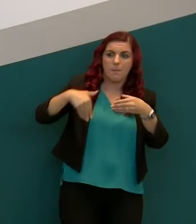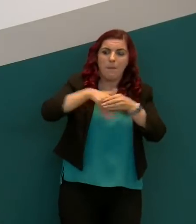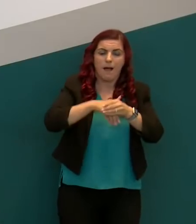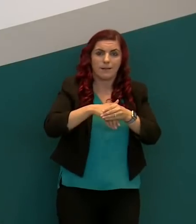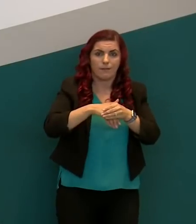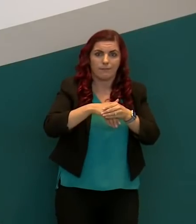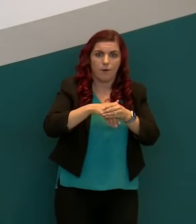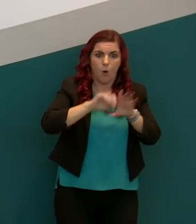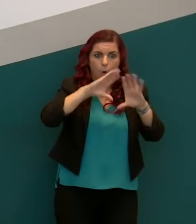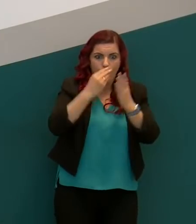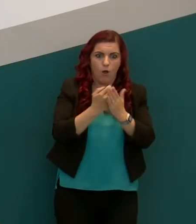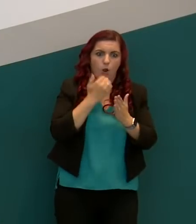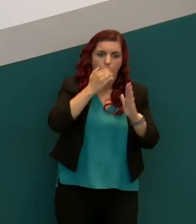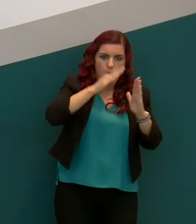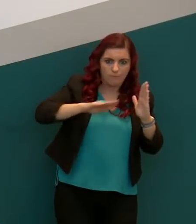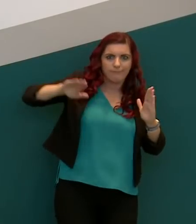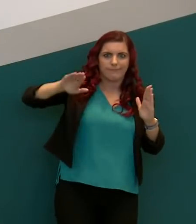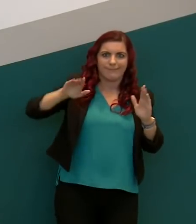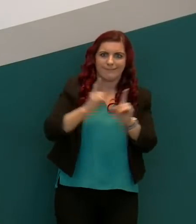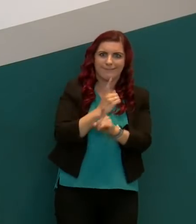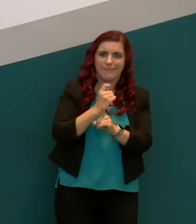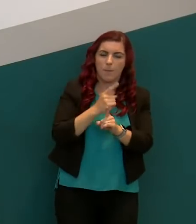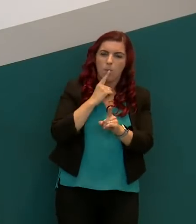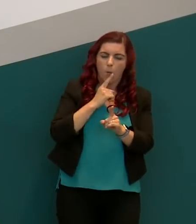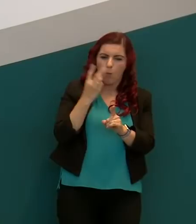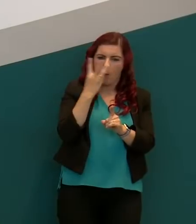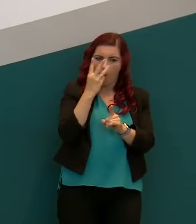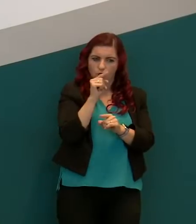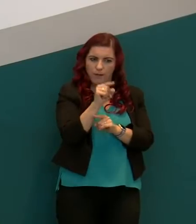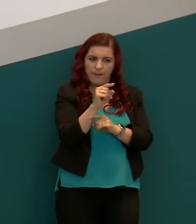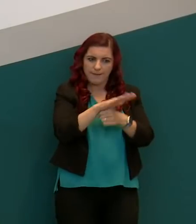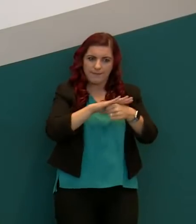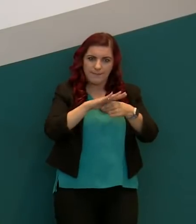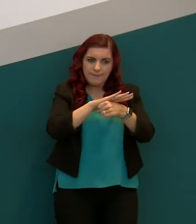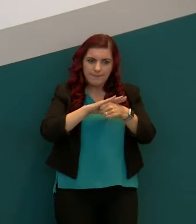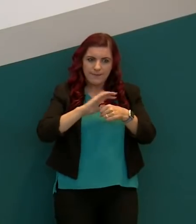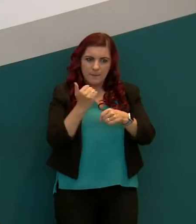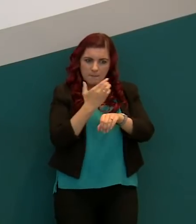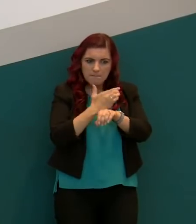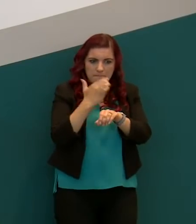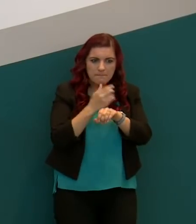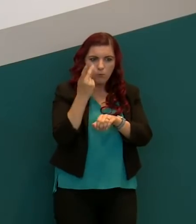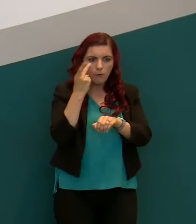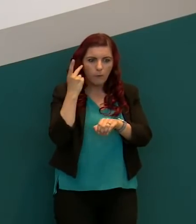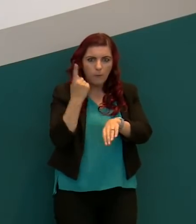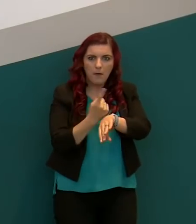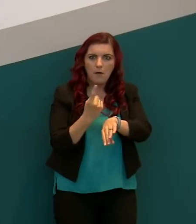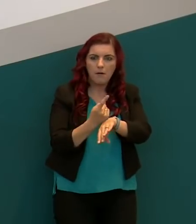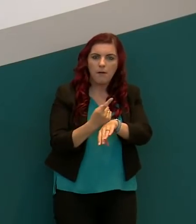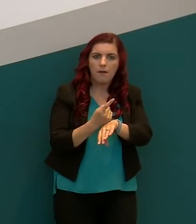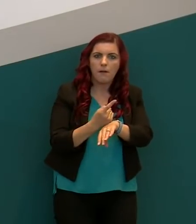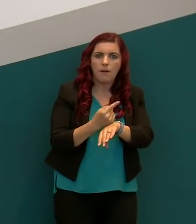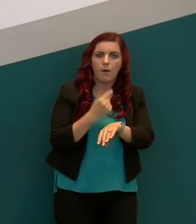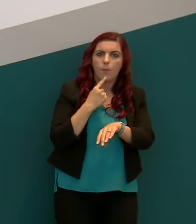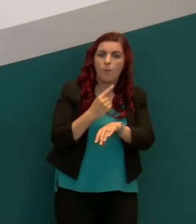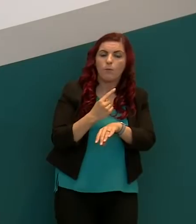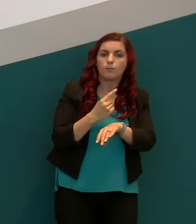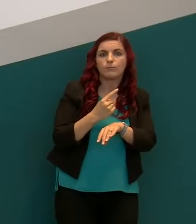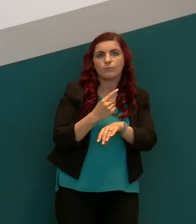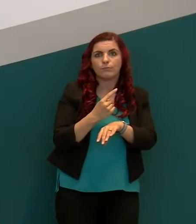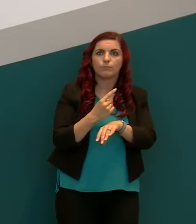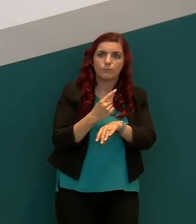cases over the past couple of weeks. So we are keeping it under review. What's of at least as